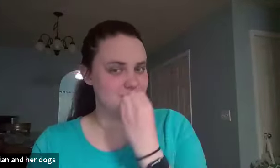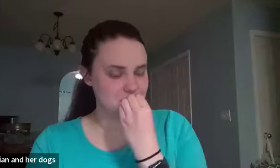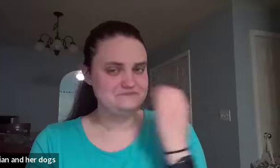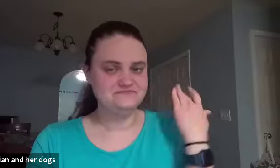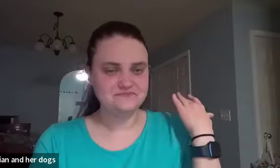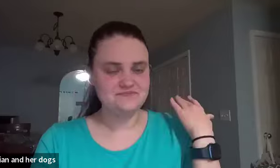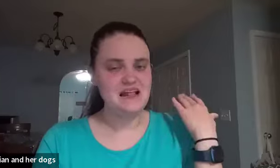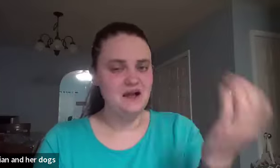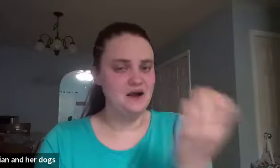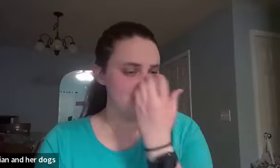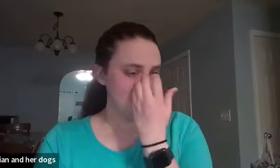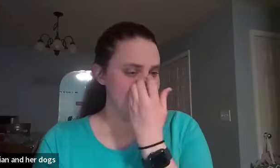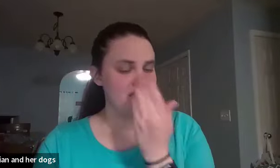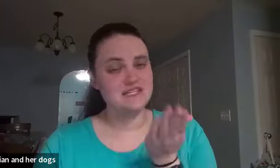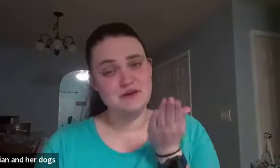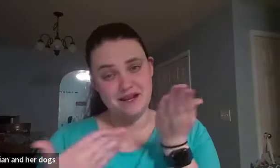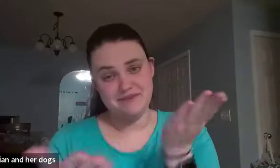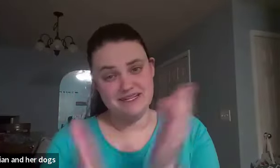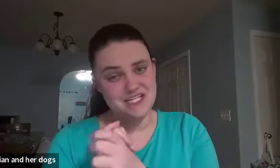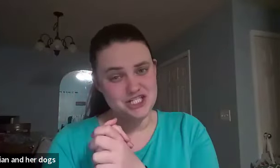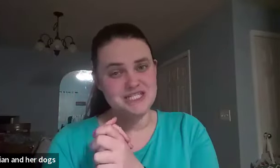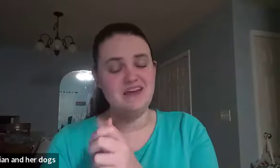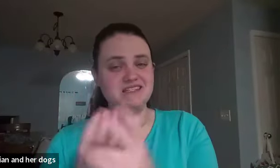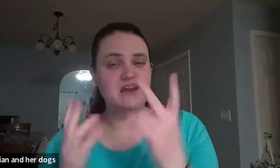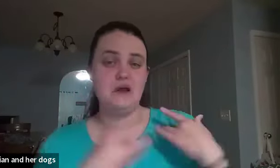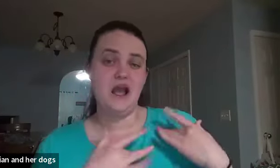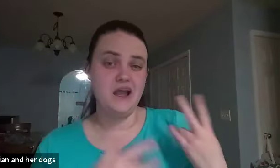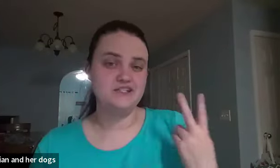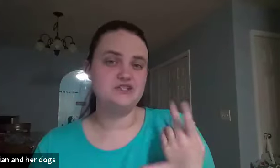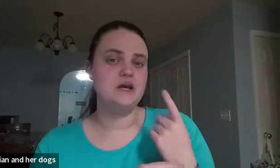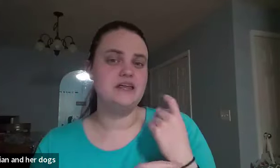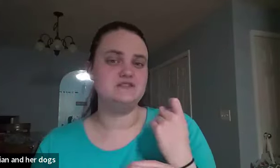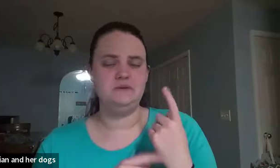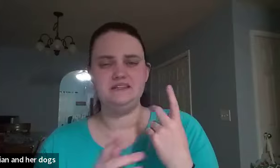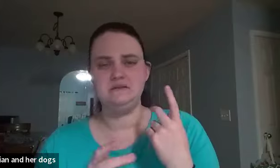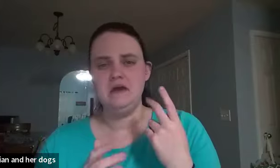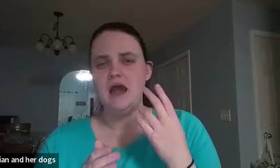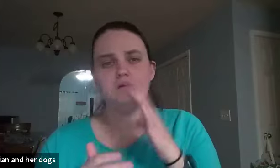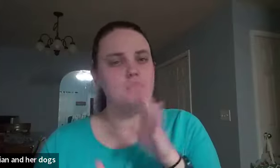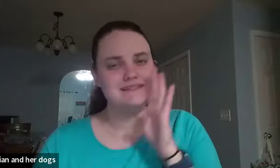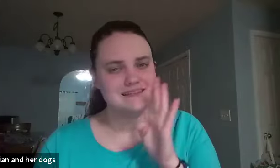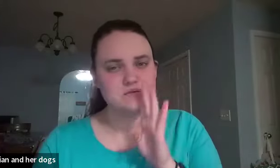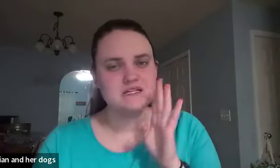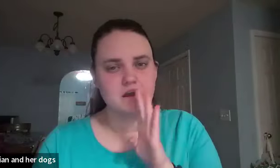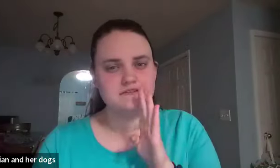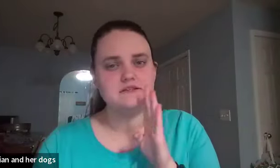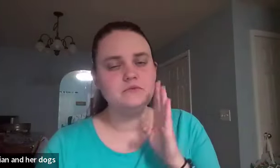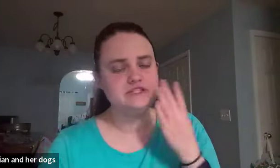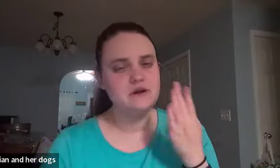food. That's my recommendation. That's kind of what I do. And that's only because I don't always see this one as often. We do have